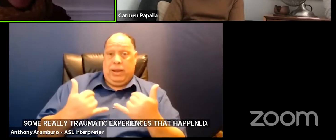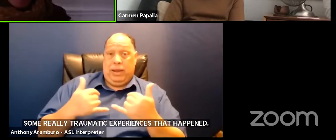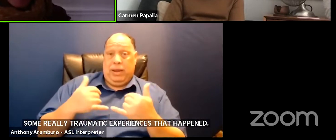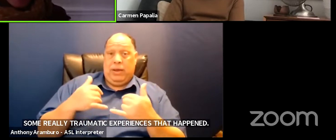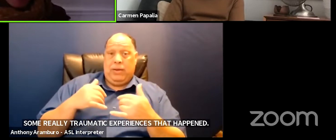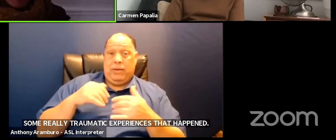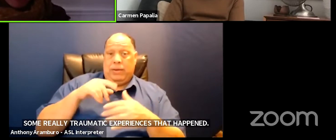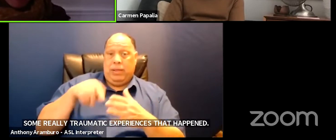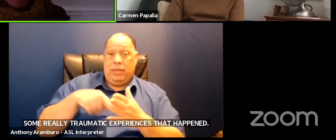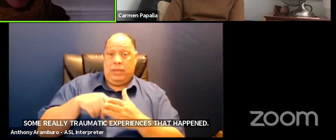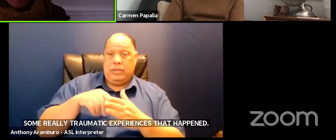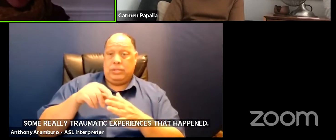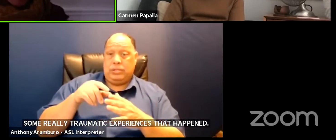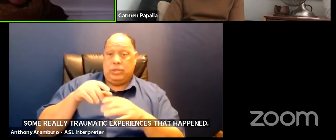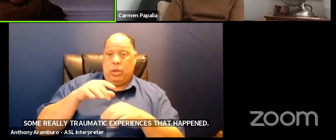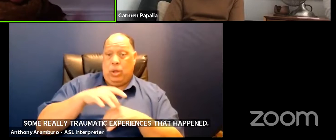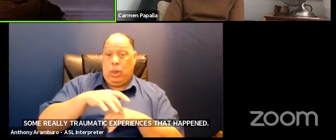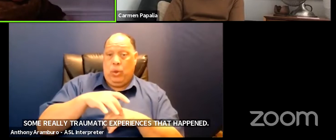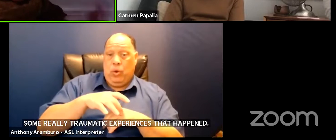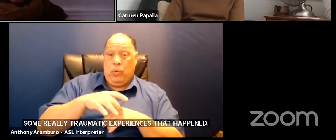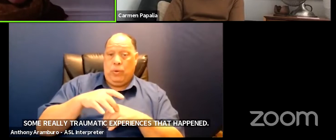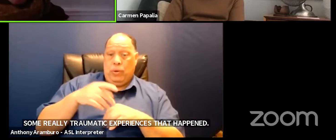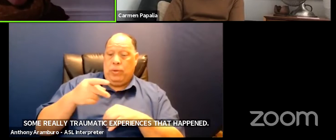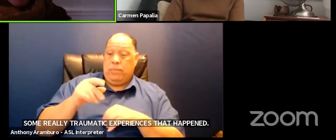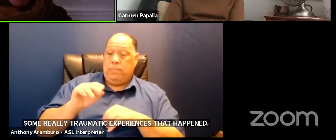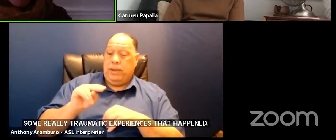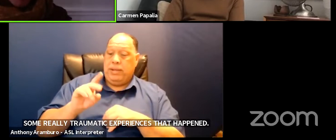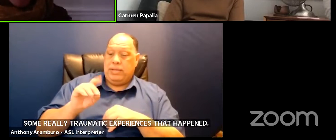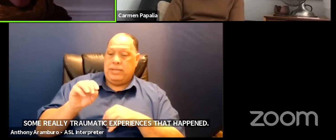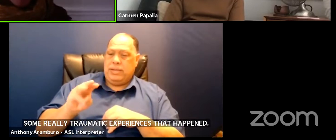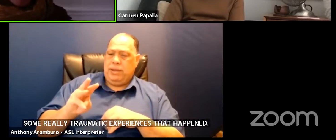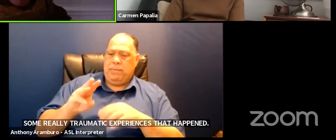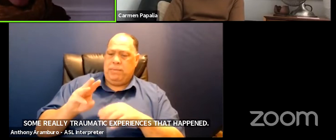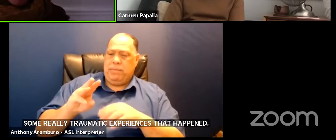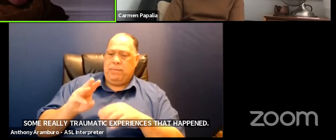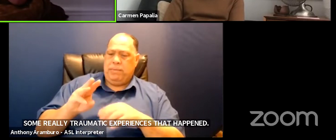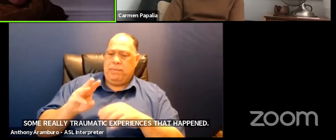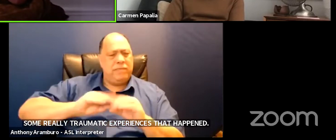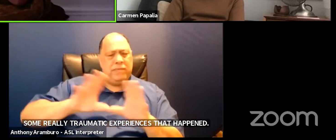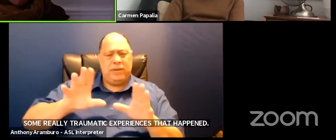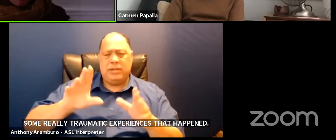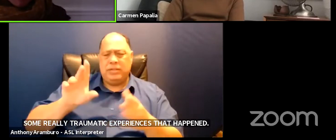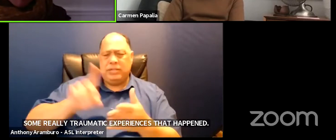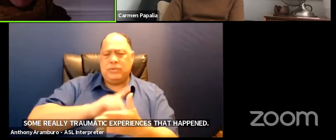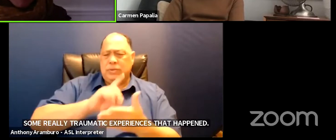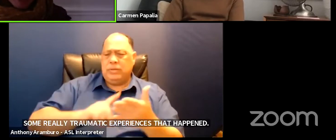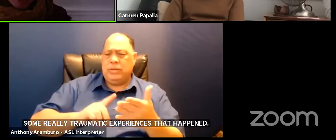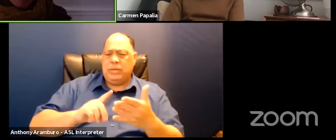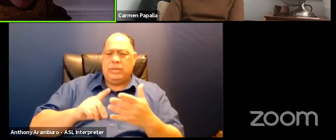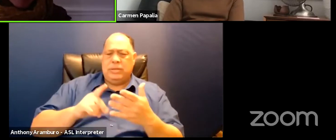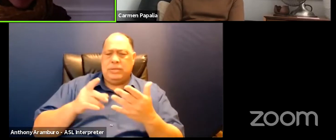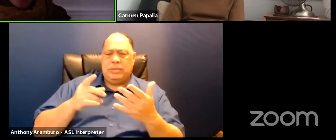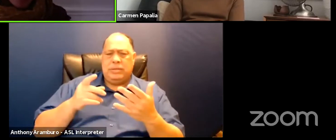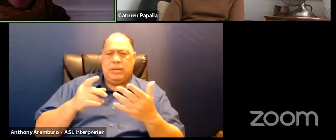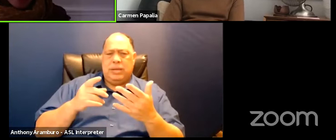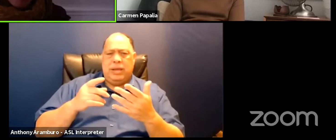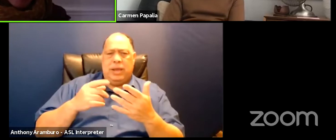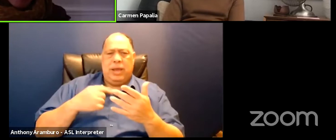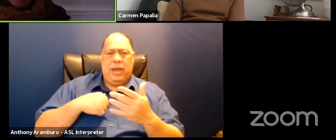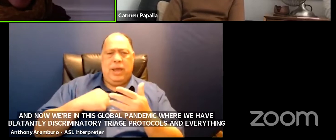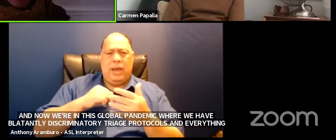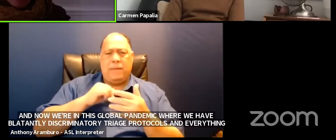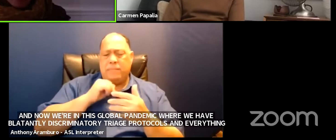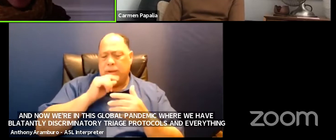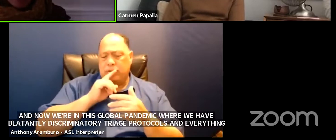global pandemic where we have blatantly discriminatory triage protocols and everything. And I'm just not sure